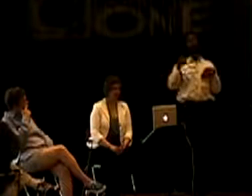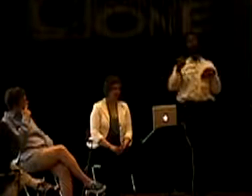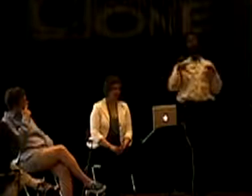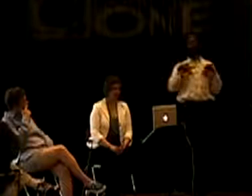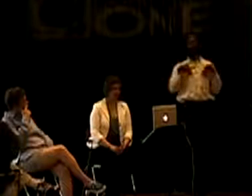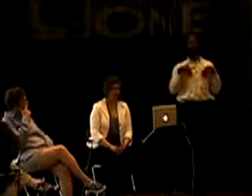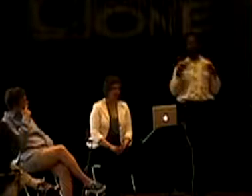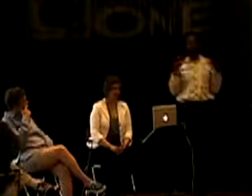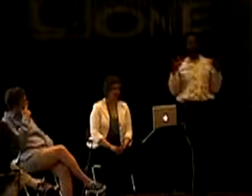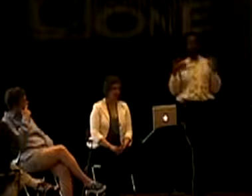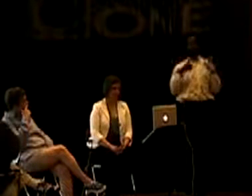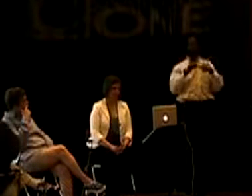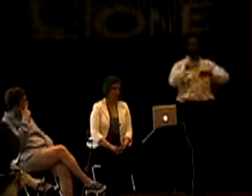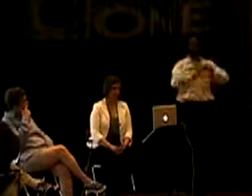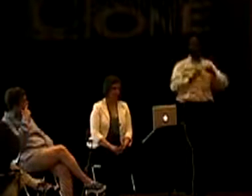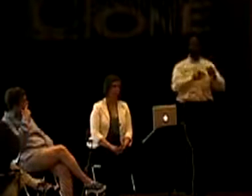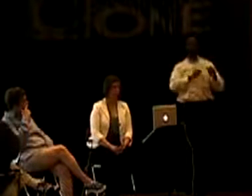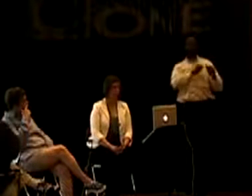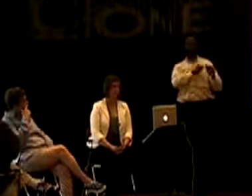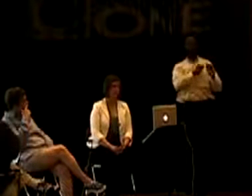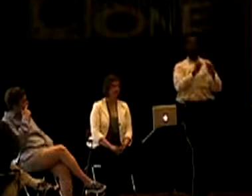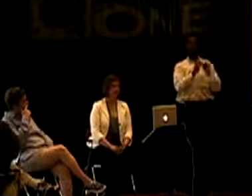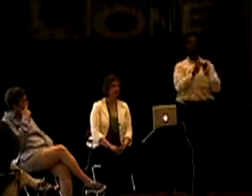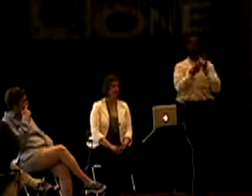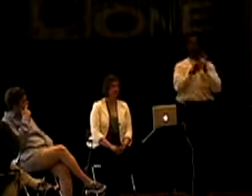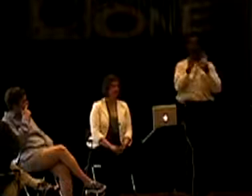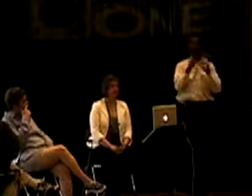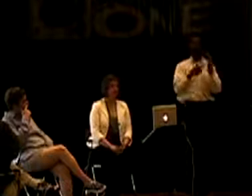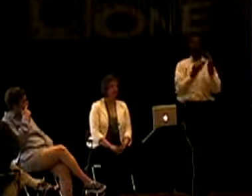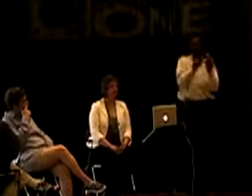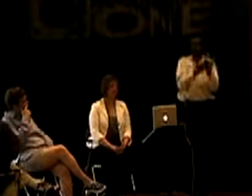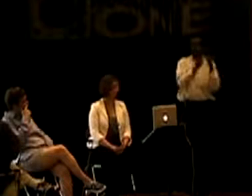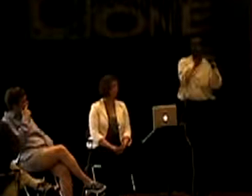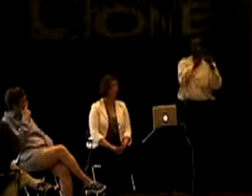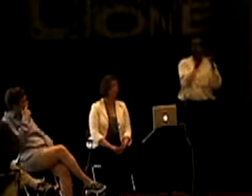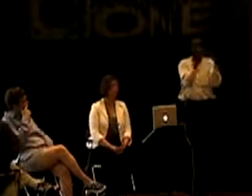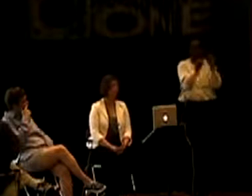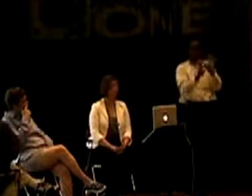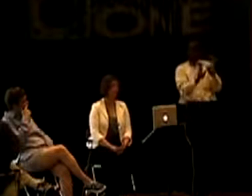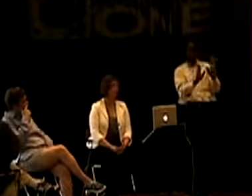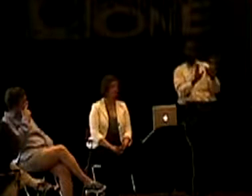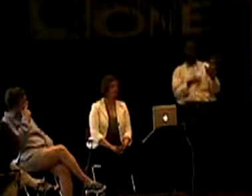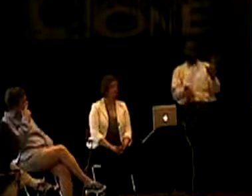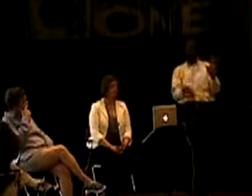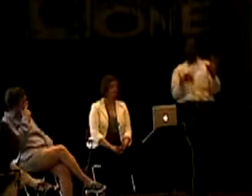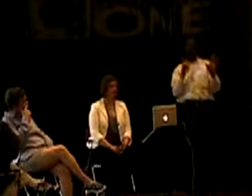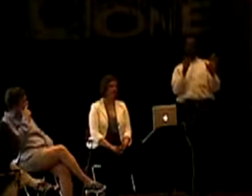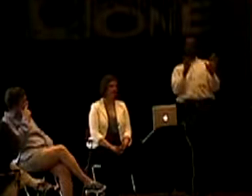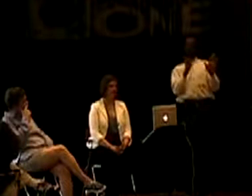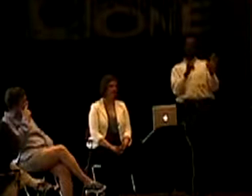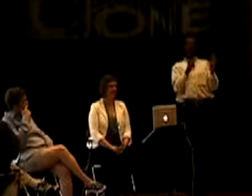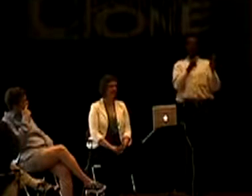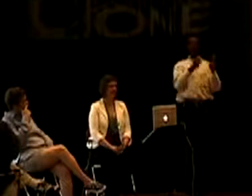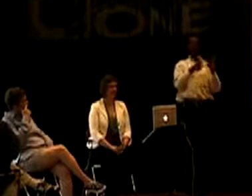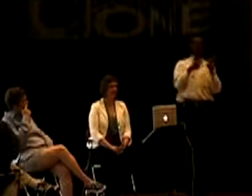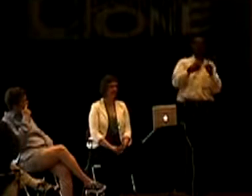space for them to be tough in whatever way this actor does tough with their language. It's a weird balance. It's